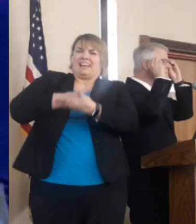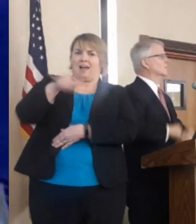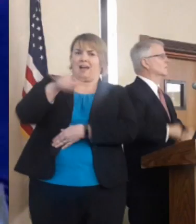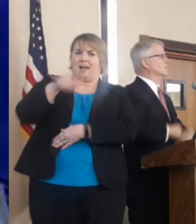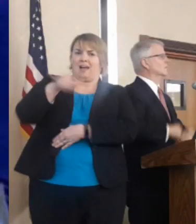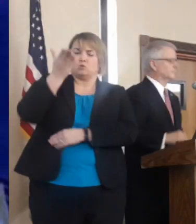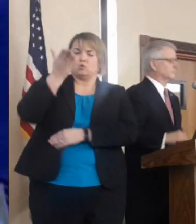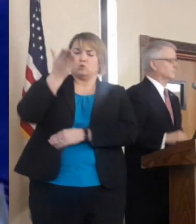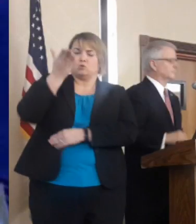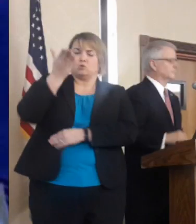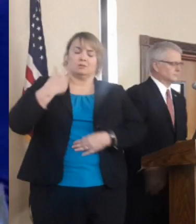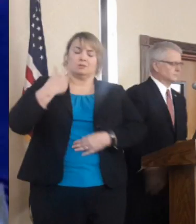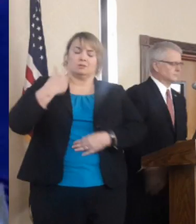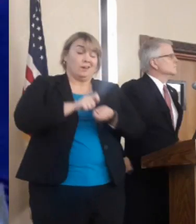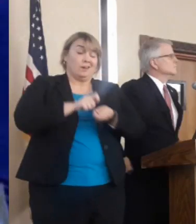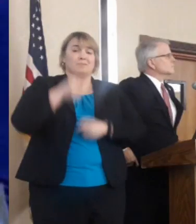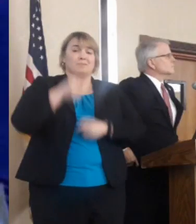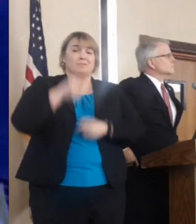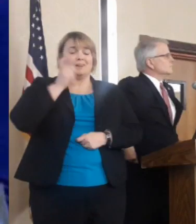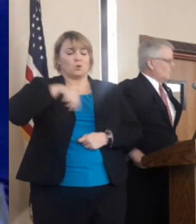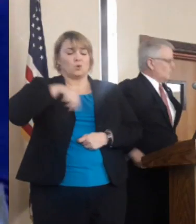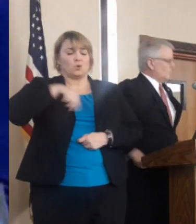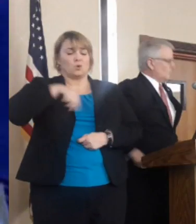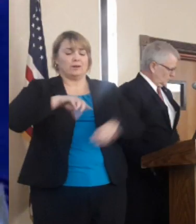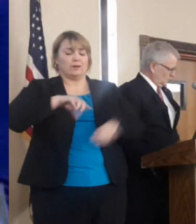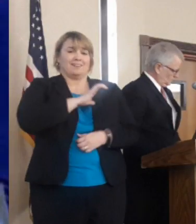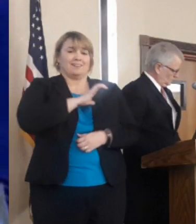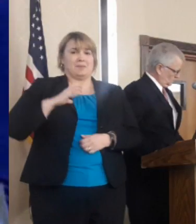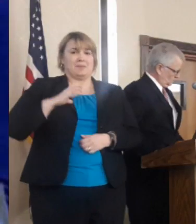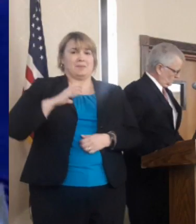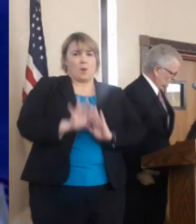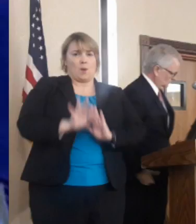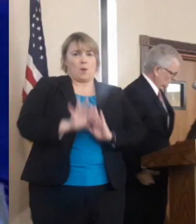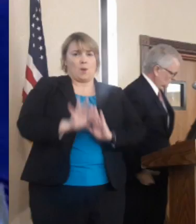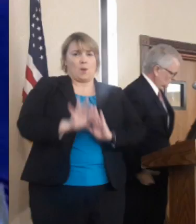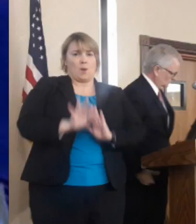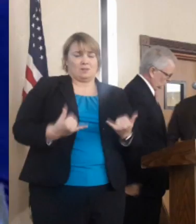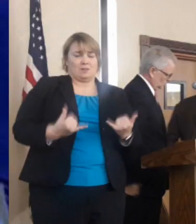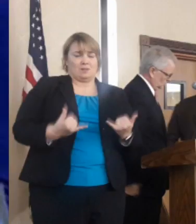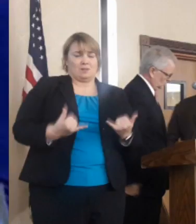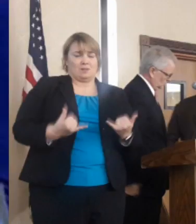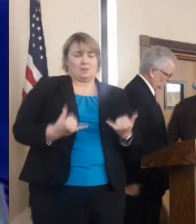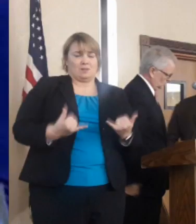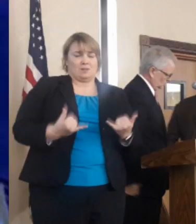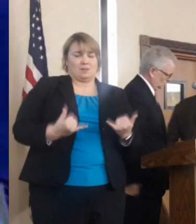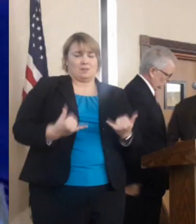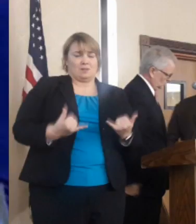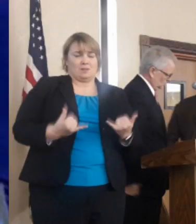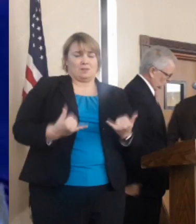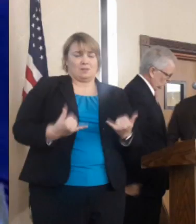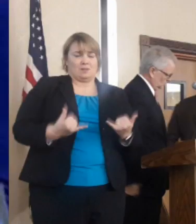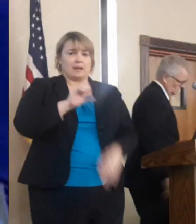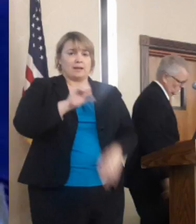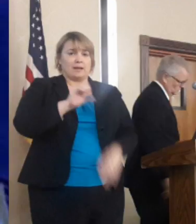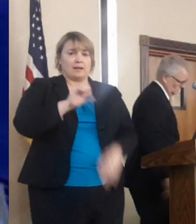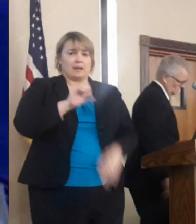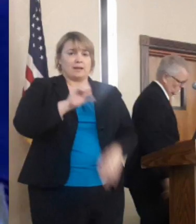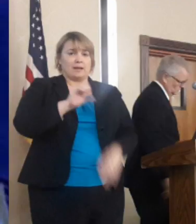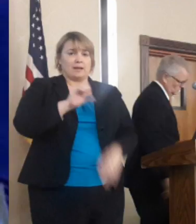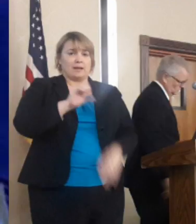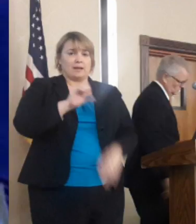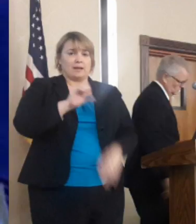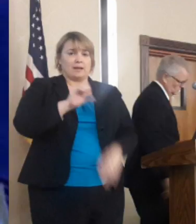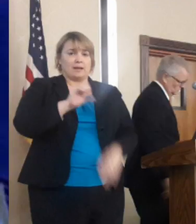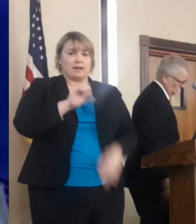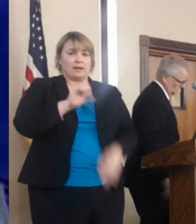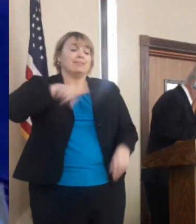today. There are folks that are on the SREC that want to serve on this committee and are going to be prohibited if we don't get this